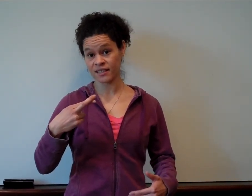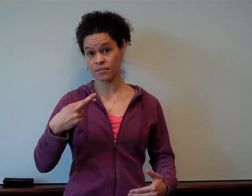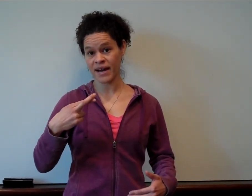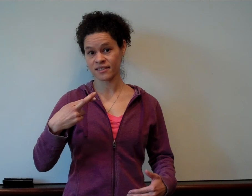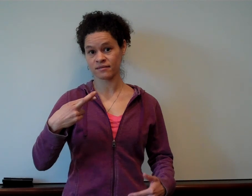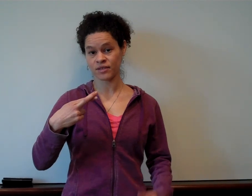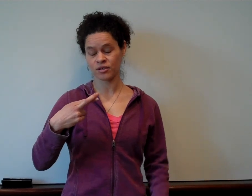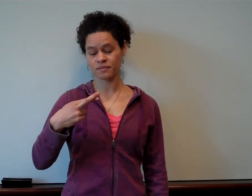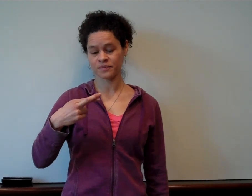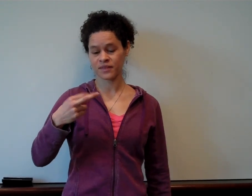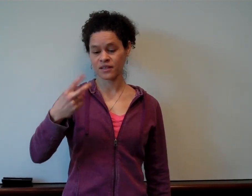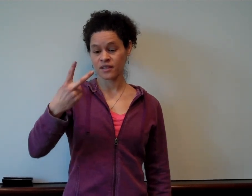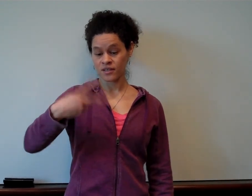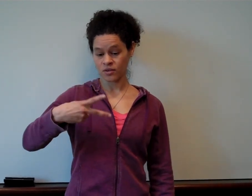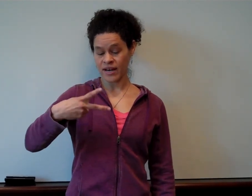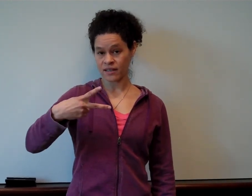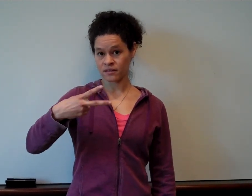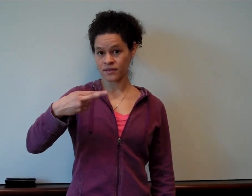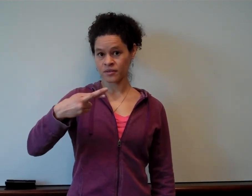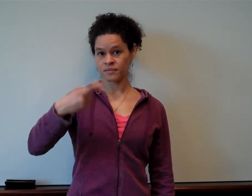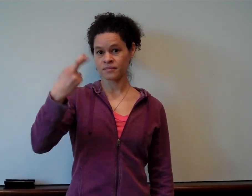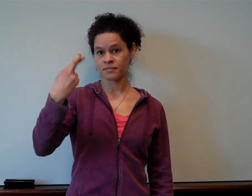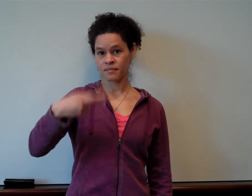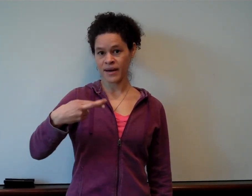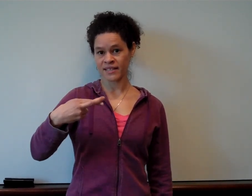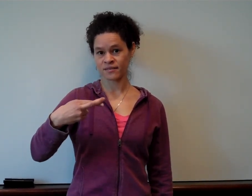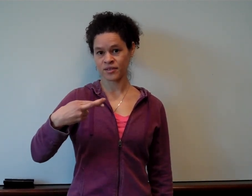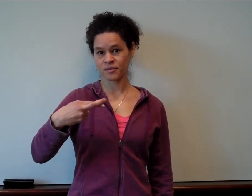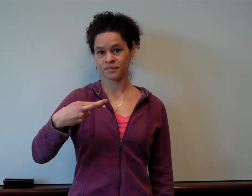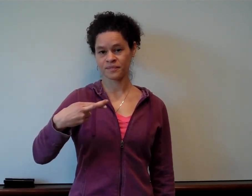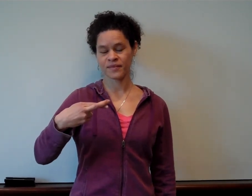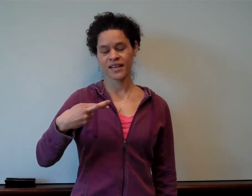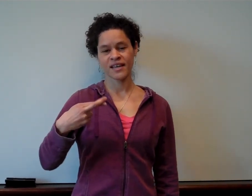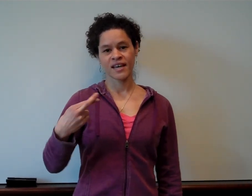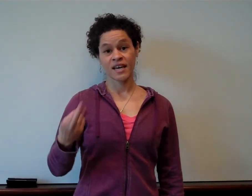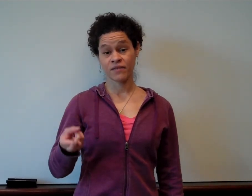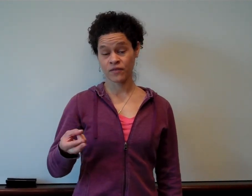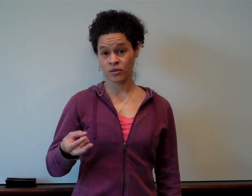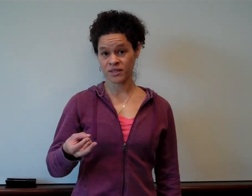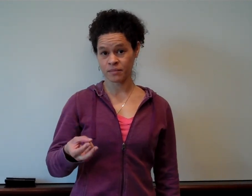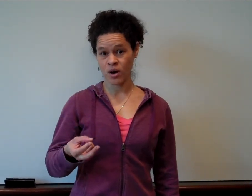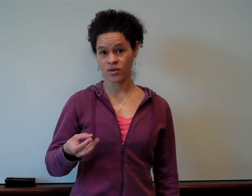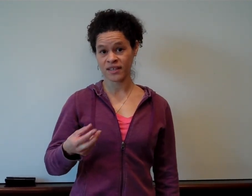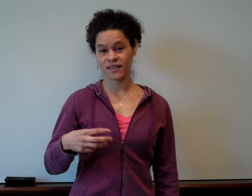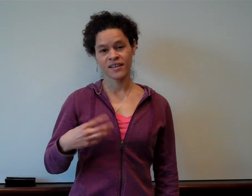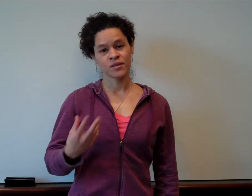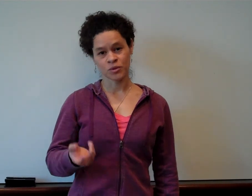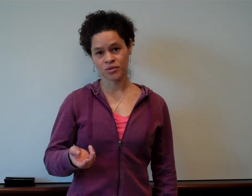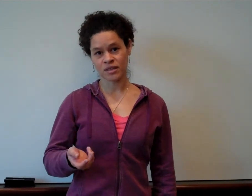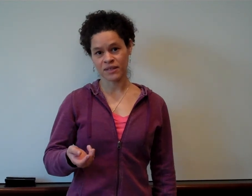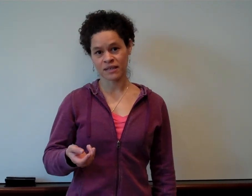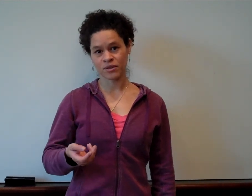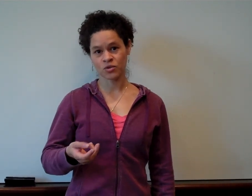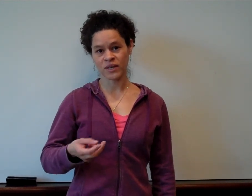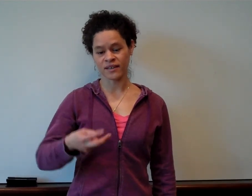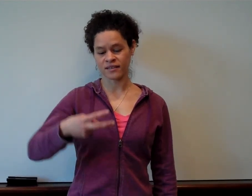a passive verb. So active verb, passive verb. If the verb is deponent, then we'll do something in between,